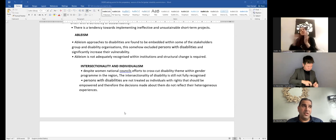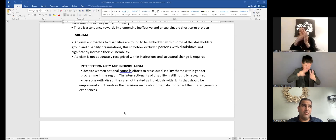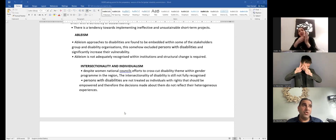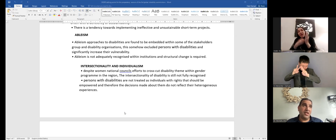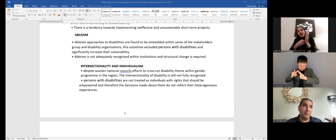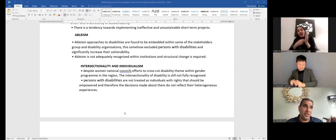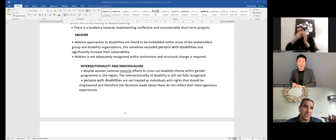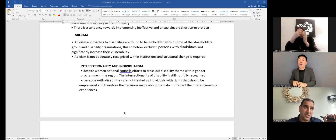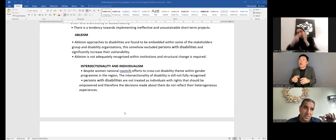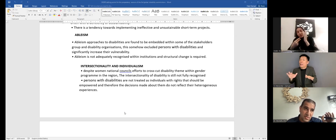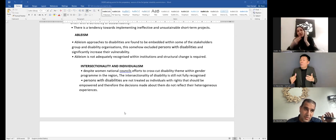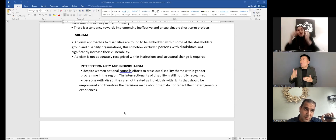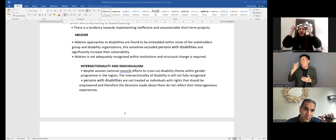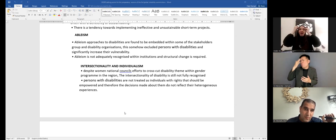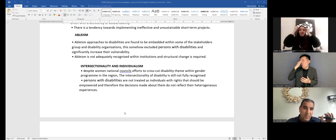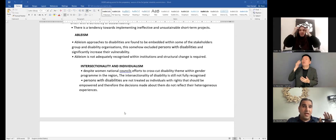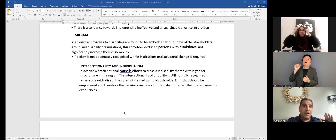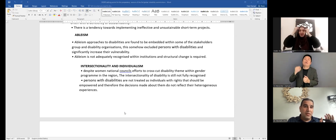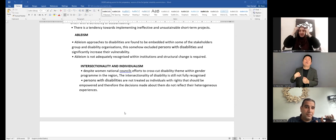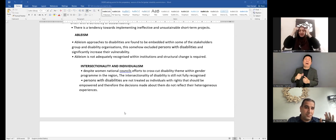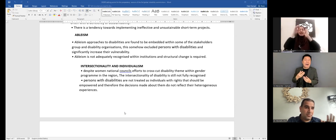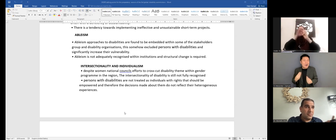and during and beyond disasters.